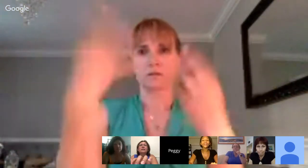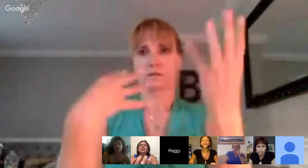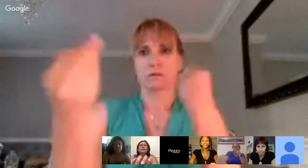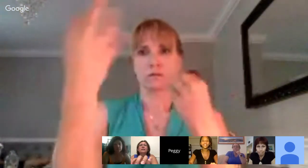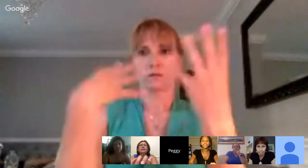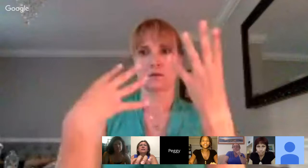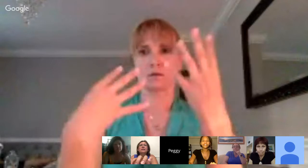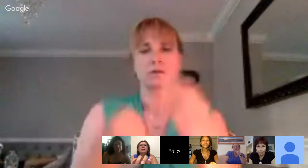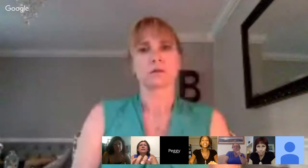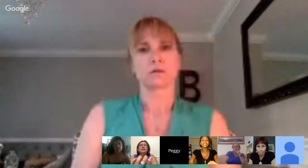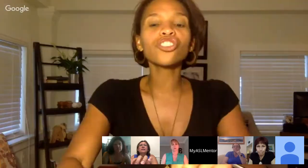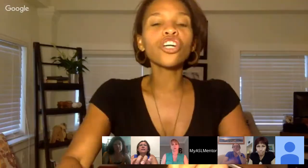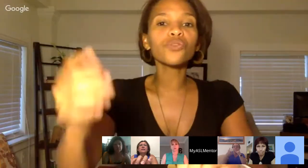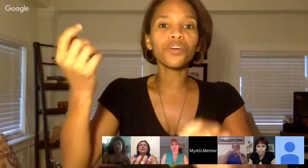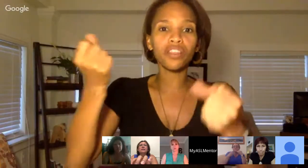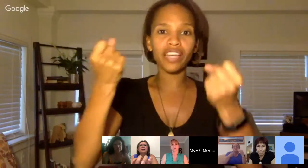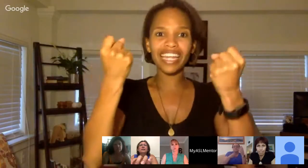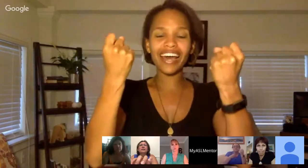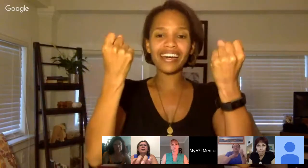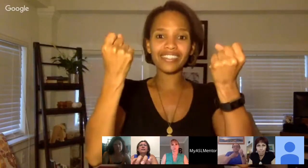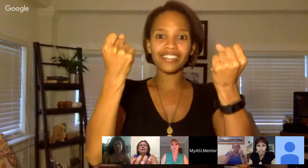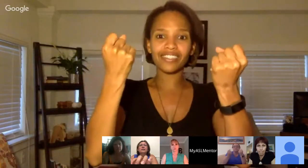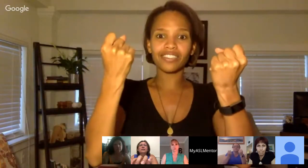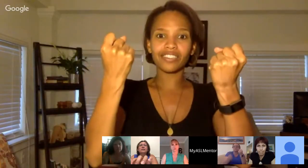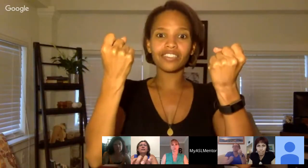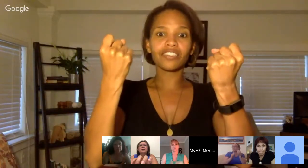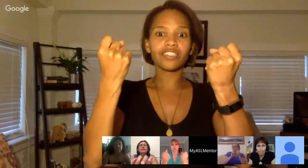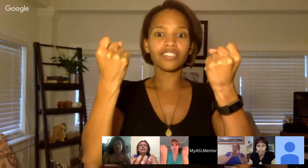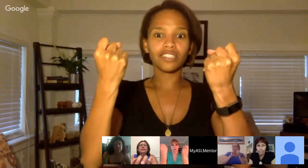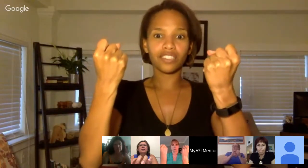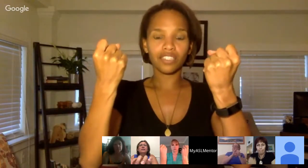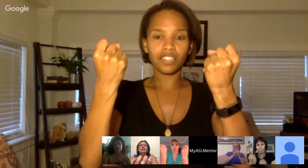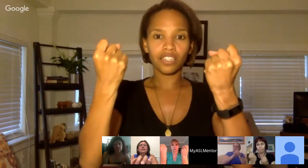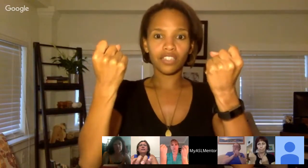Oh, I know what it is. It starts with an S.